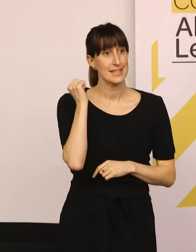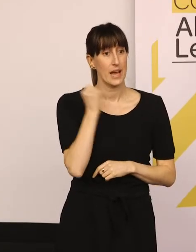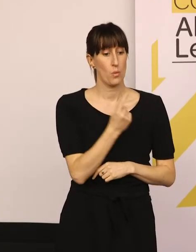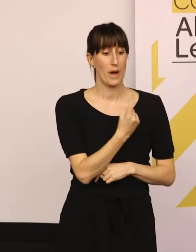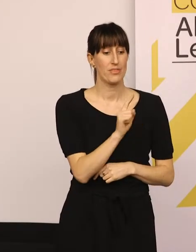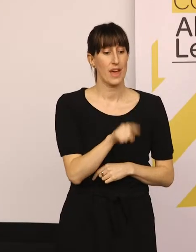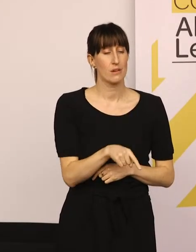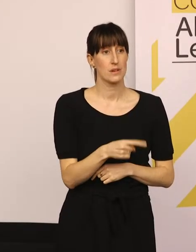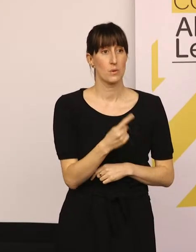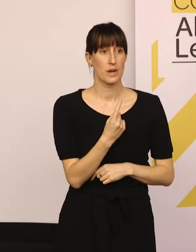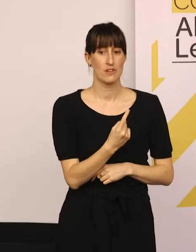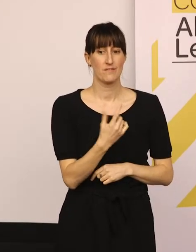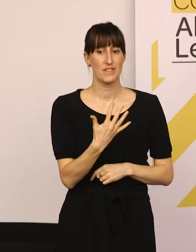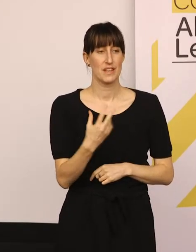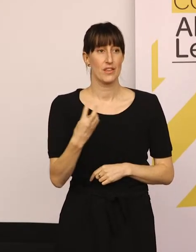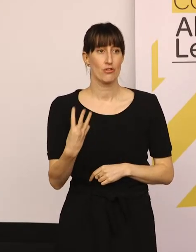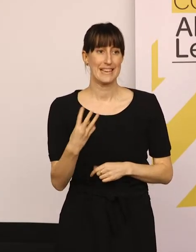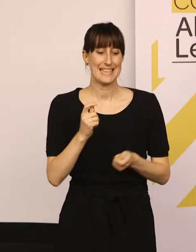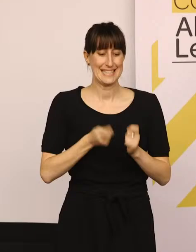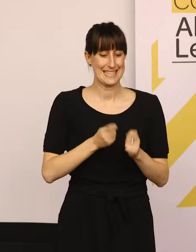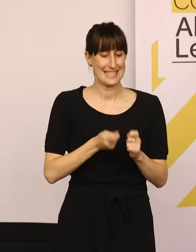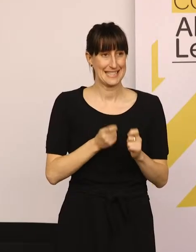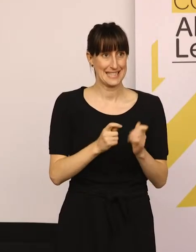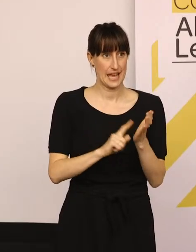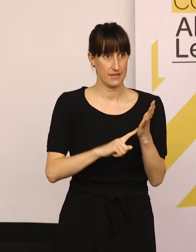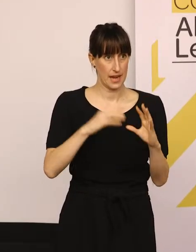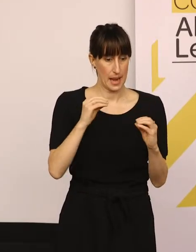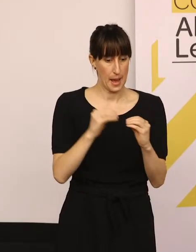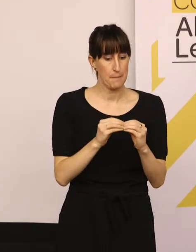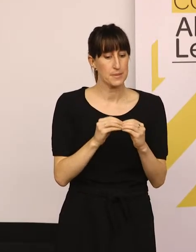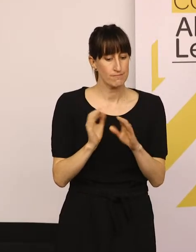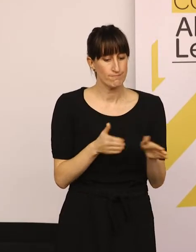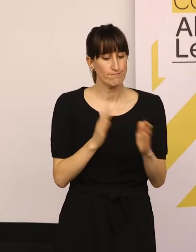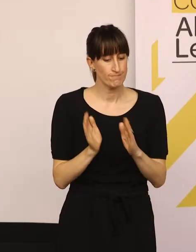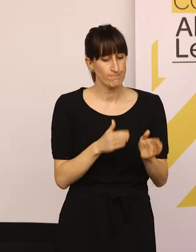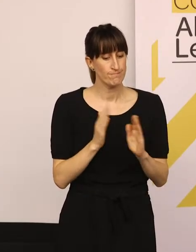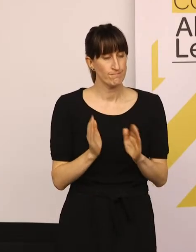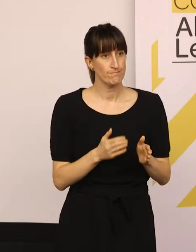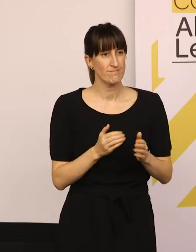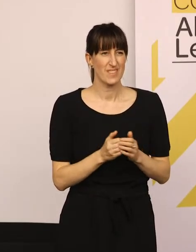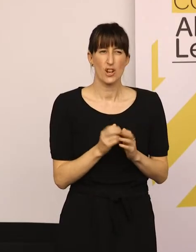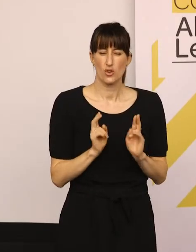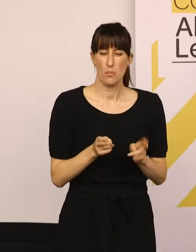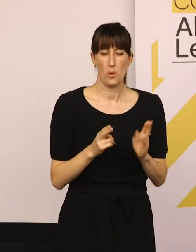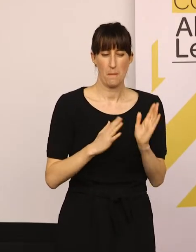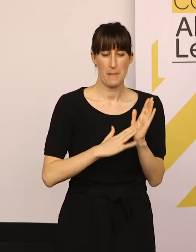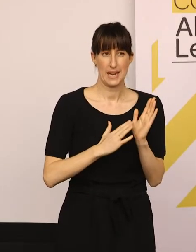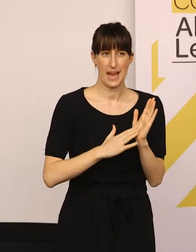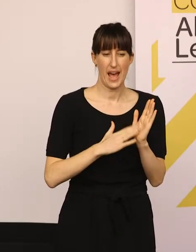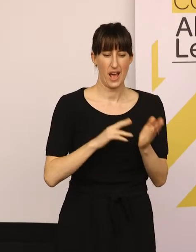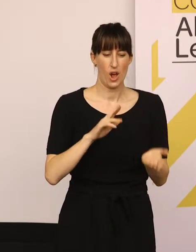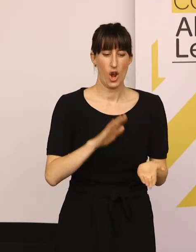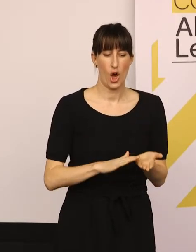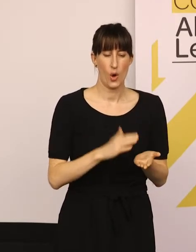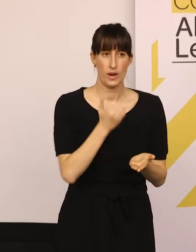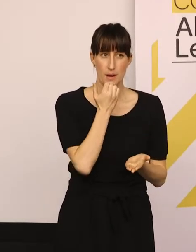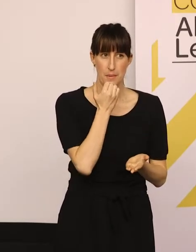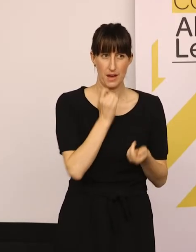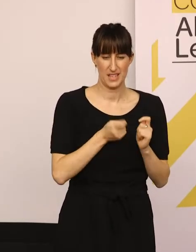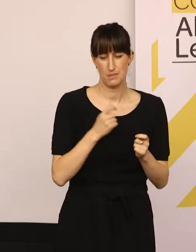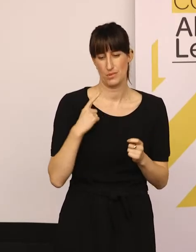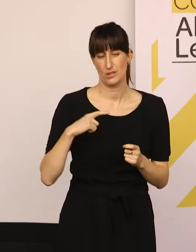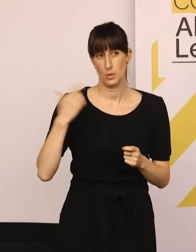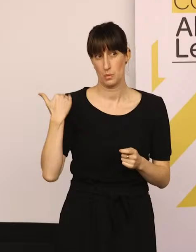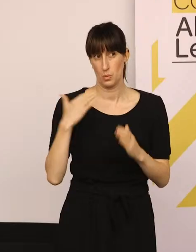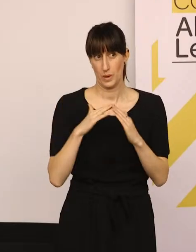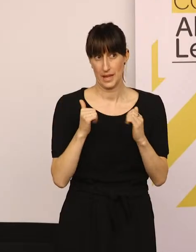1,053 tests processed at our laboratories. Again, the Monday number tends to be low, coming off the back of a weekend. The total number of